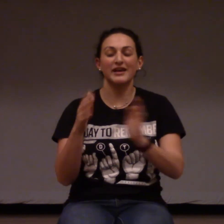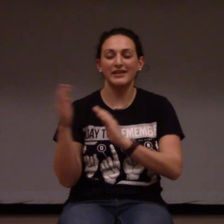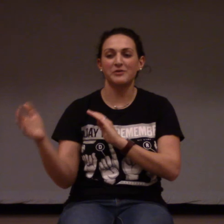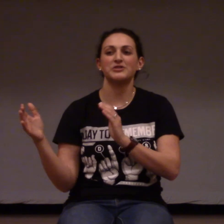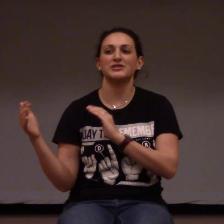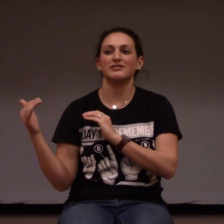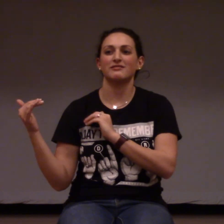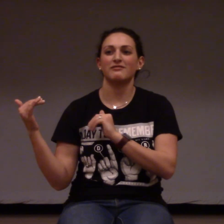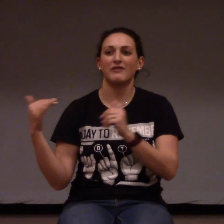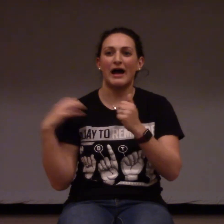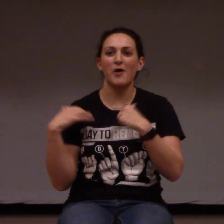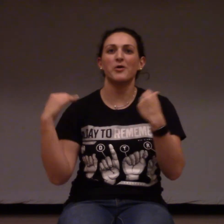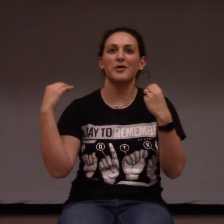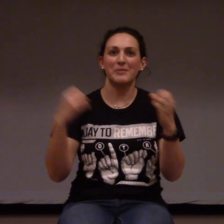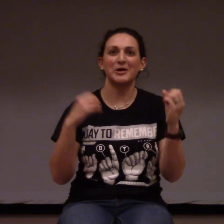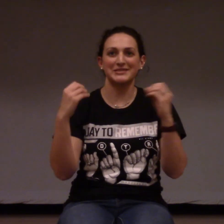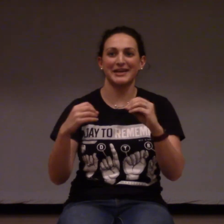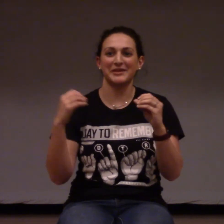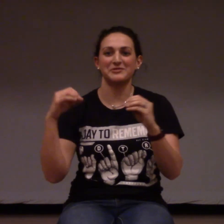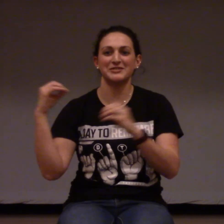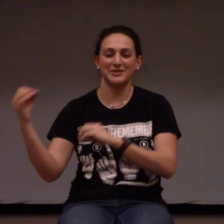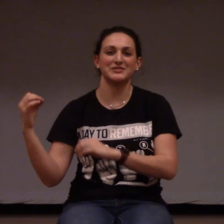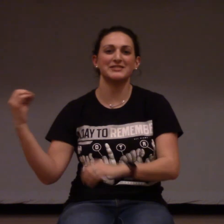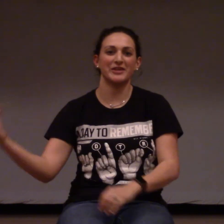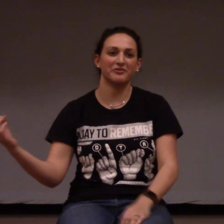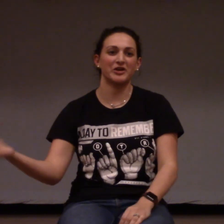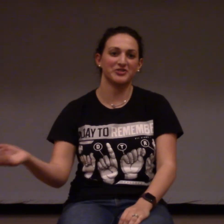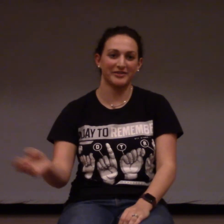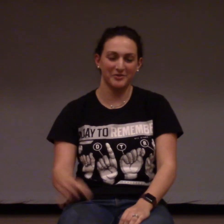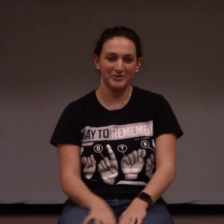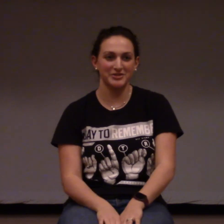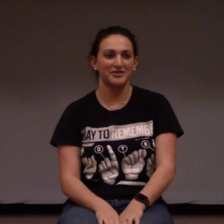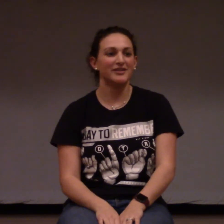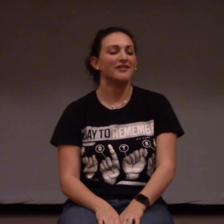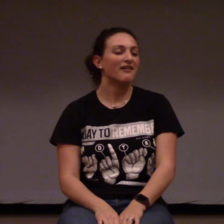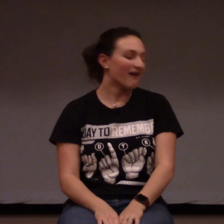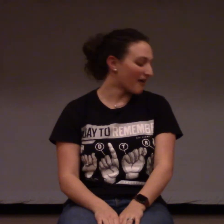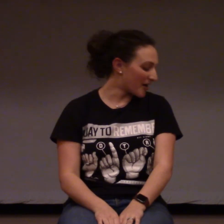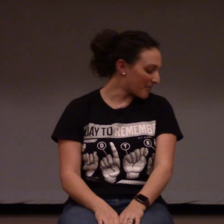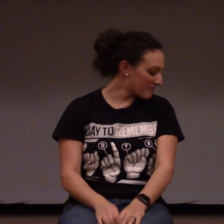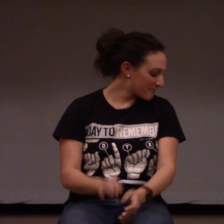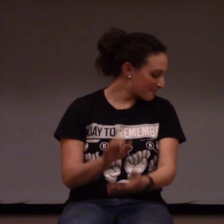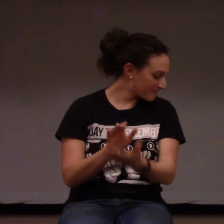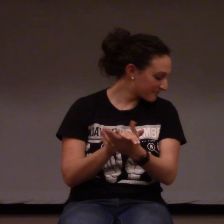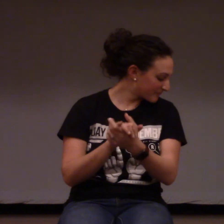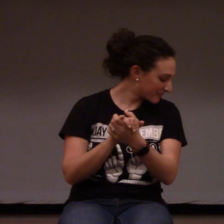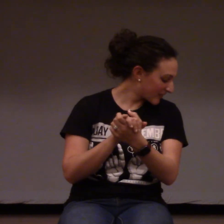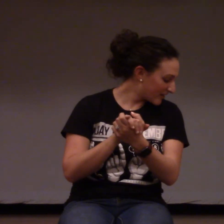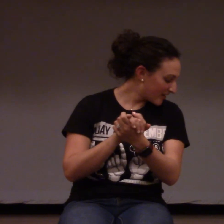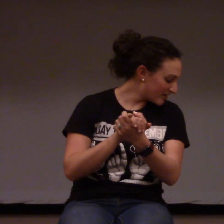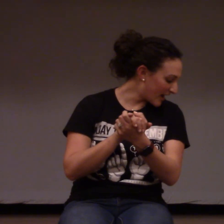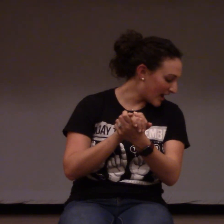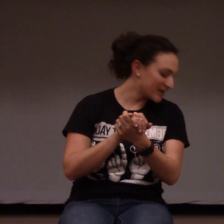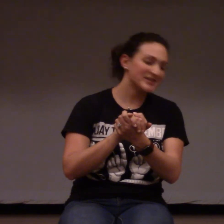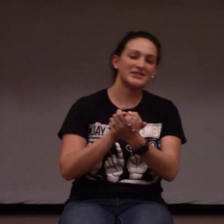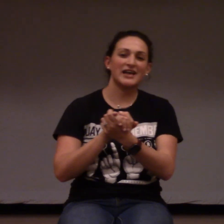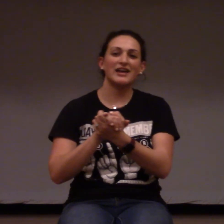language, our American Sign Language is closest to their French Sign Language. Then, does